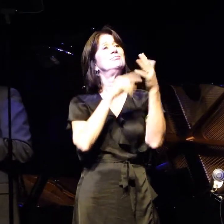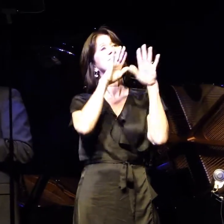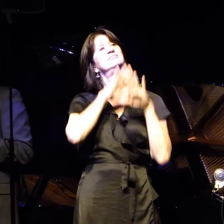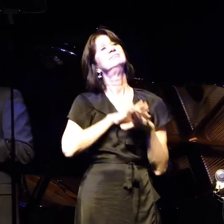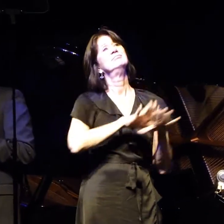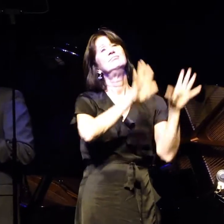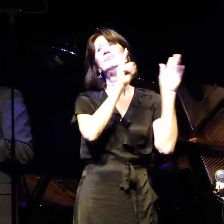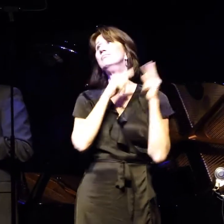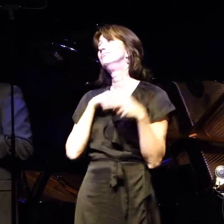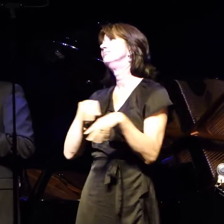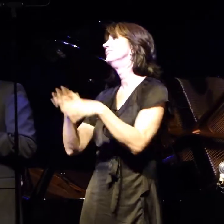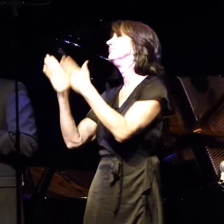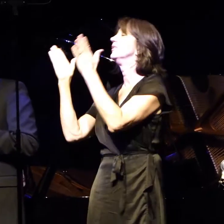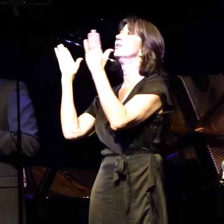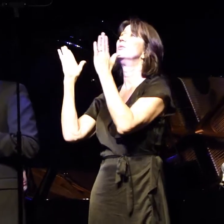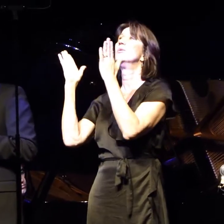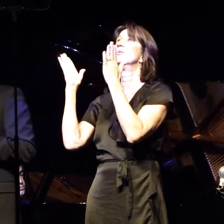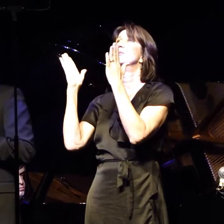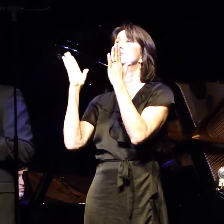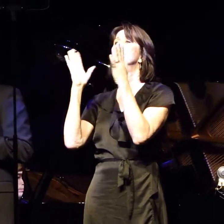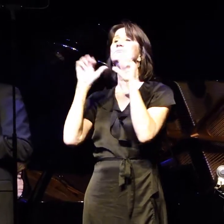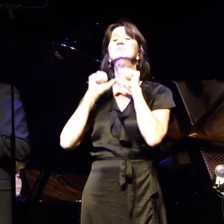love from both sides now,